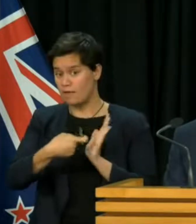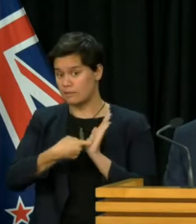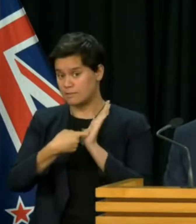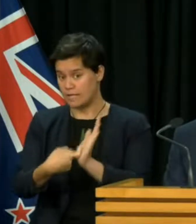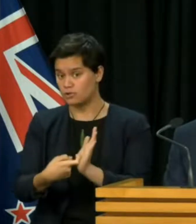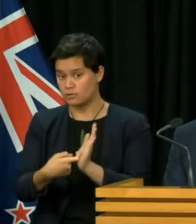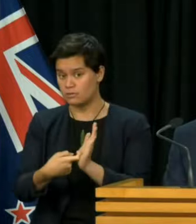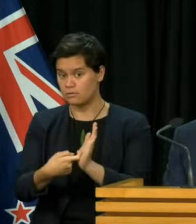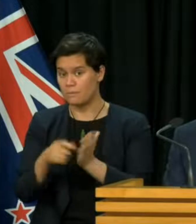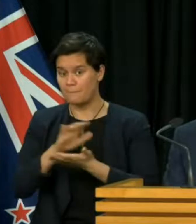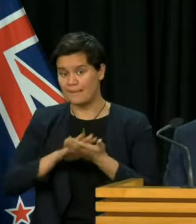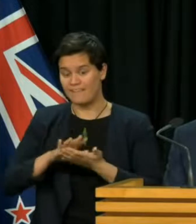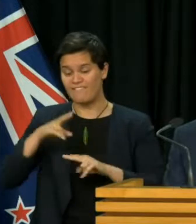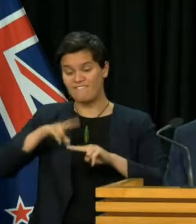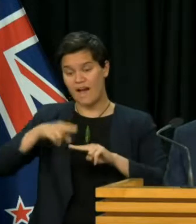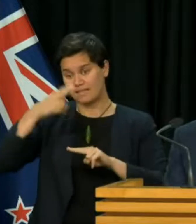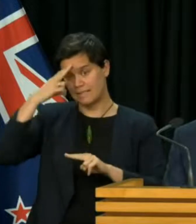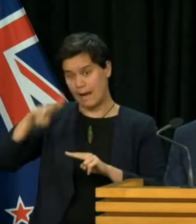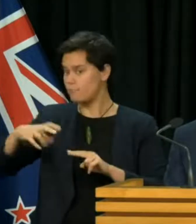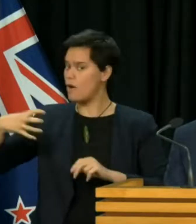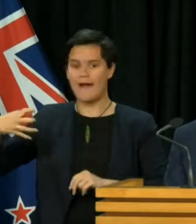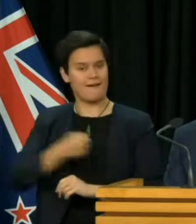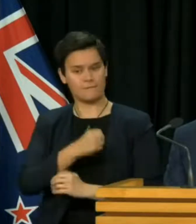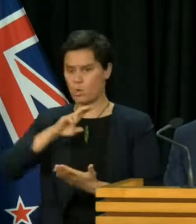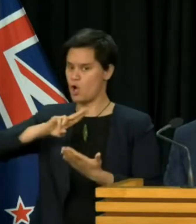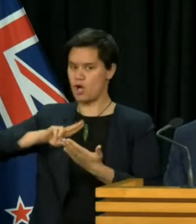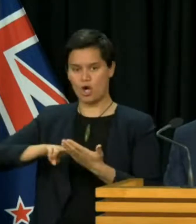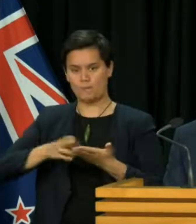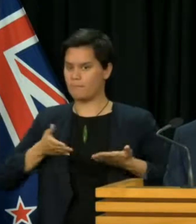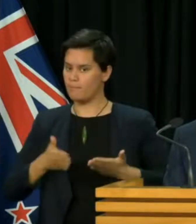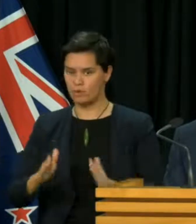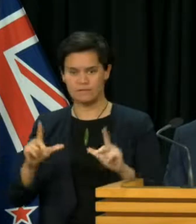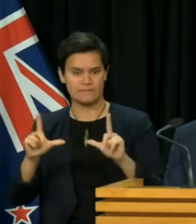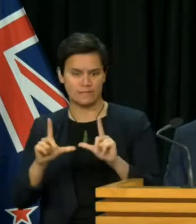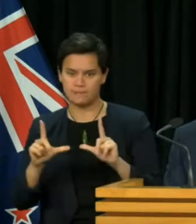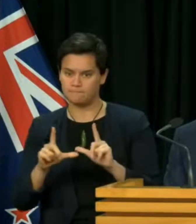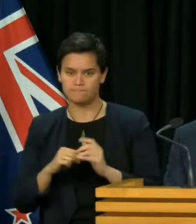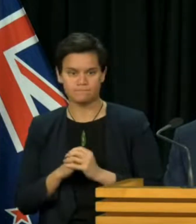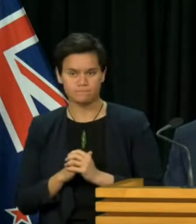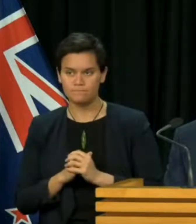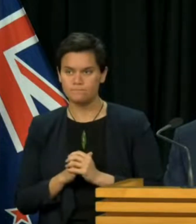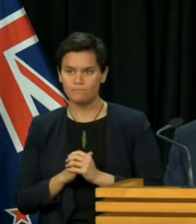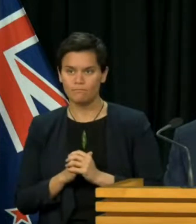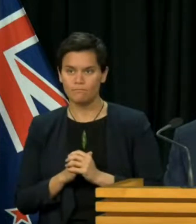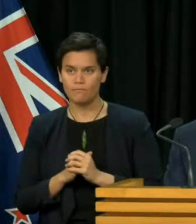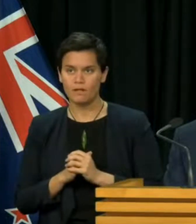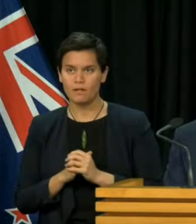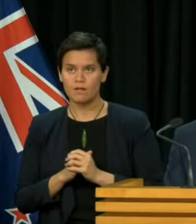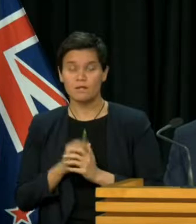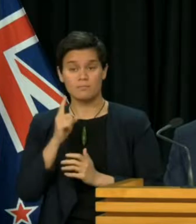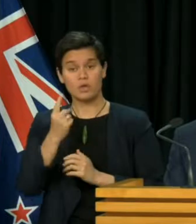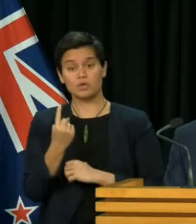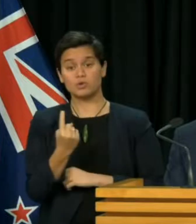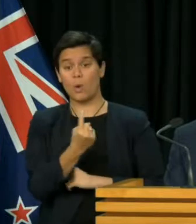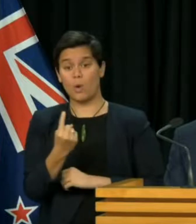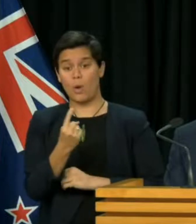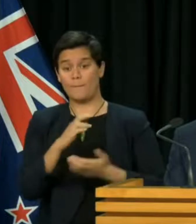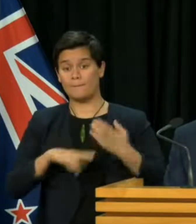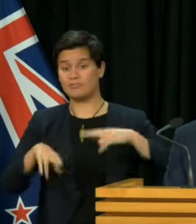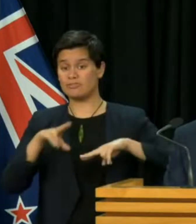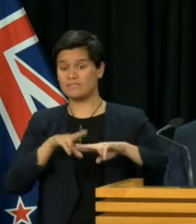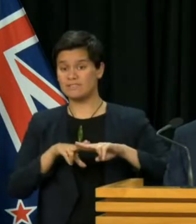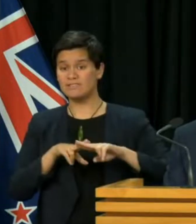implementation. That, though, relative to what we've seen increase for sole parents, that's been in the order